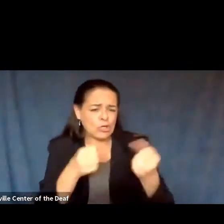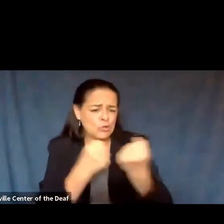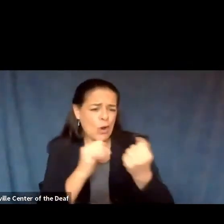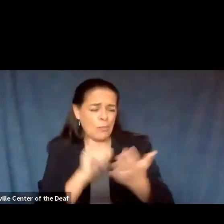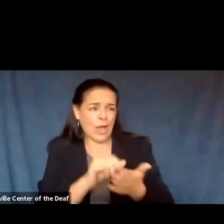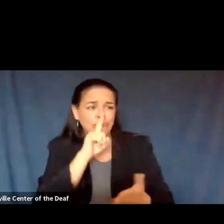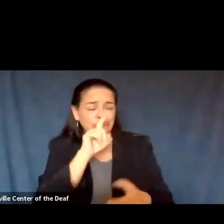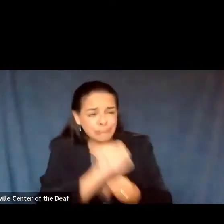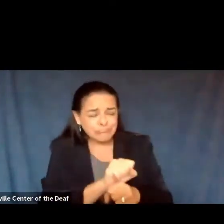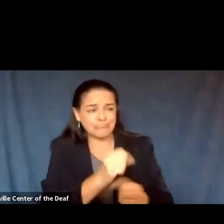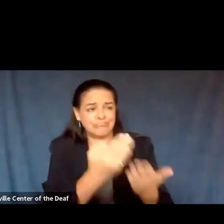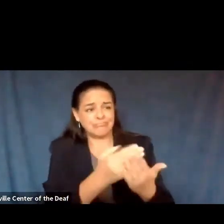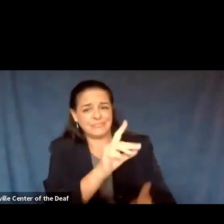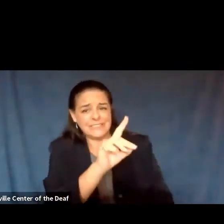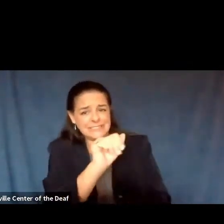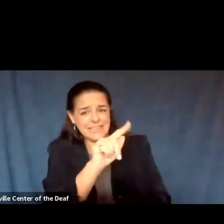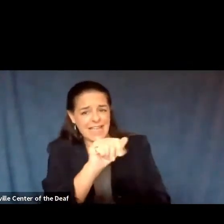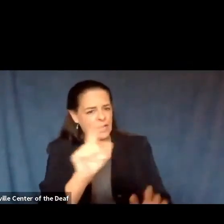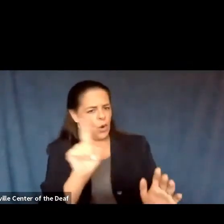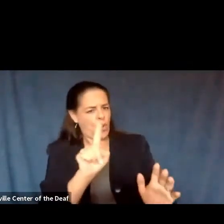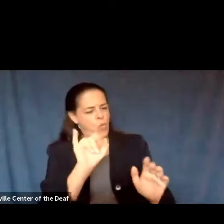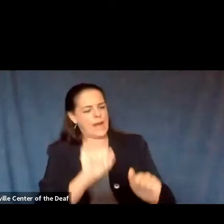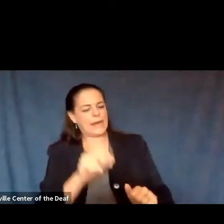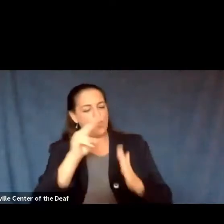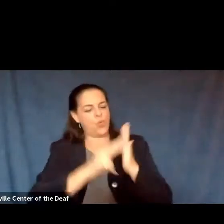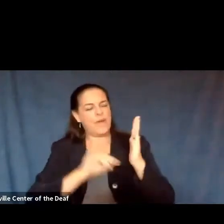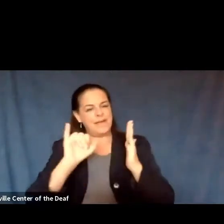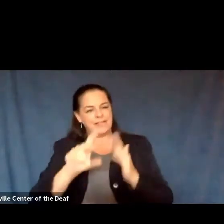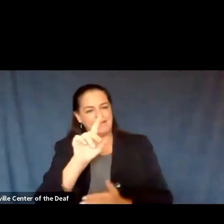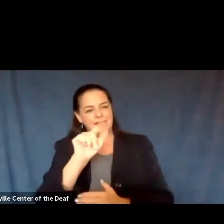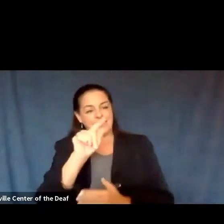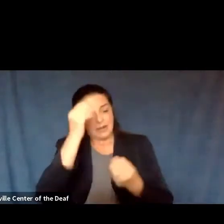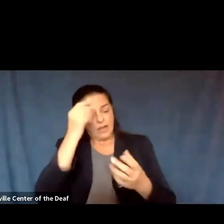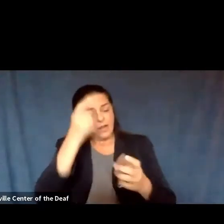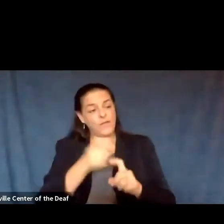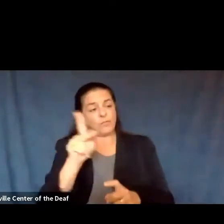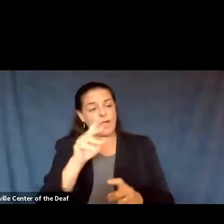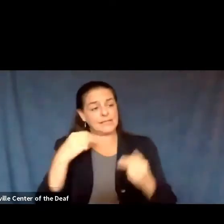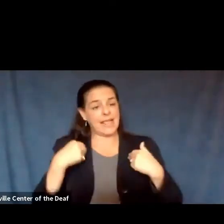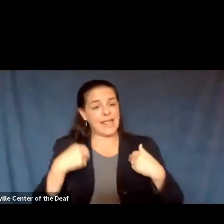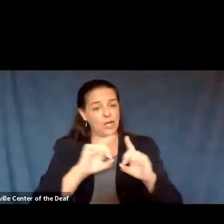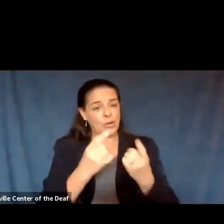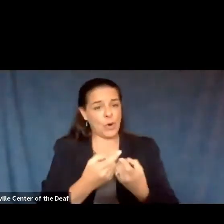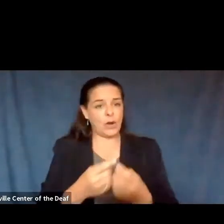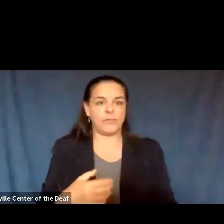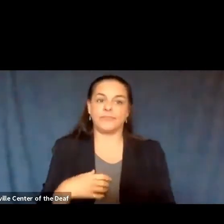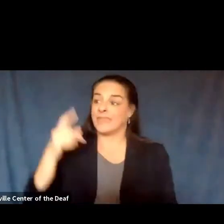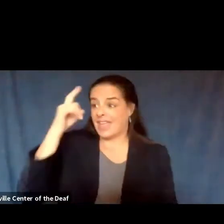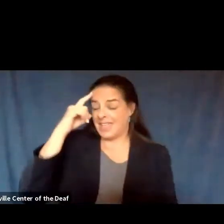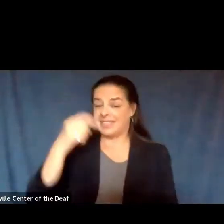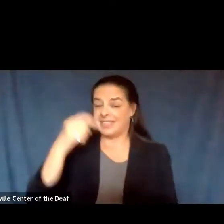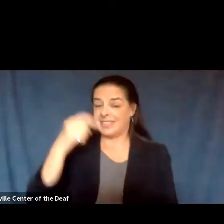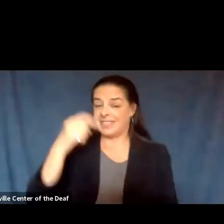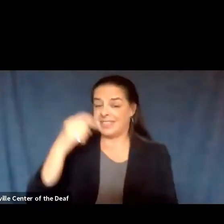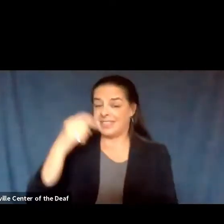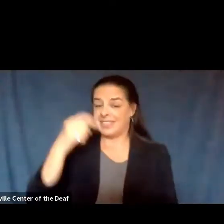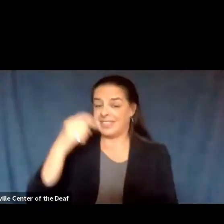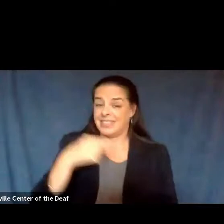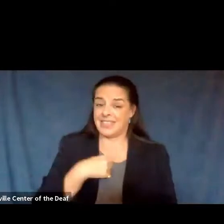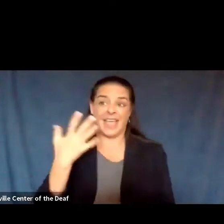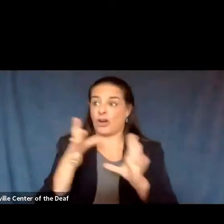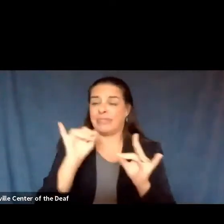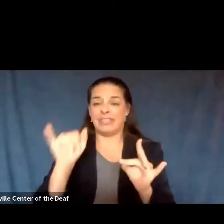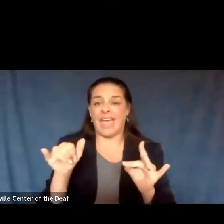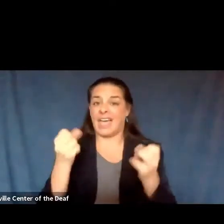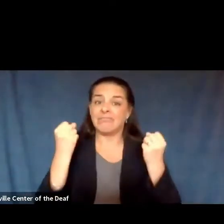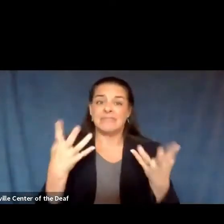by factual data? Where can we read this data from the Knox County Health Department? I think that I've hit that a lot of times so far.